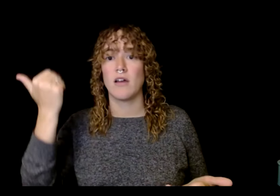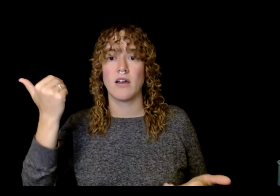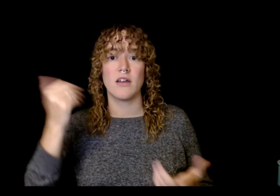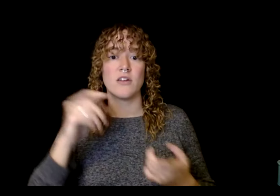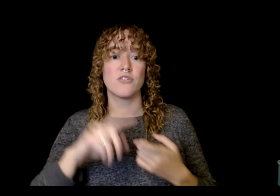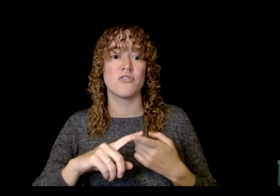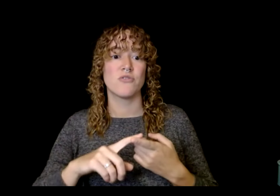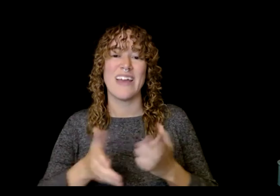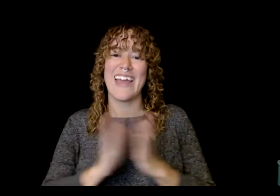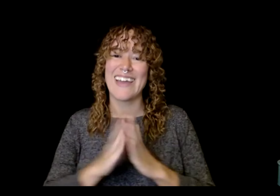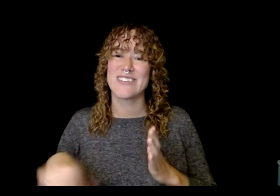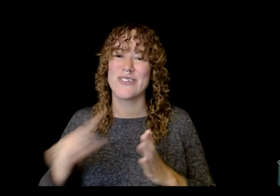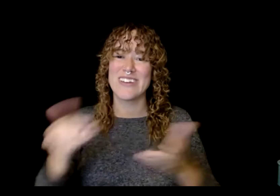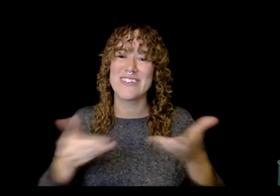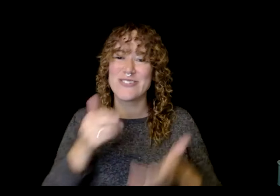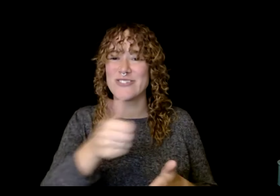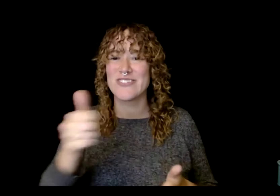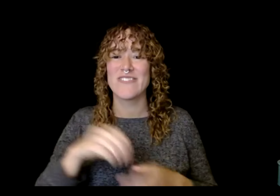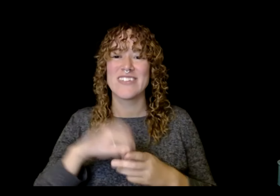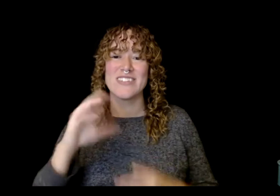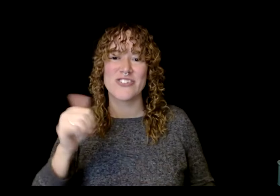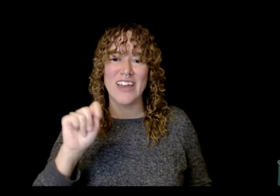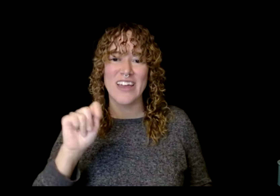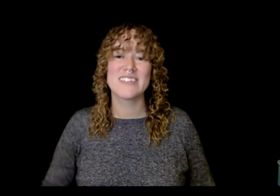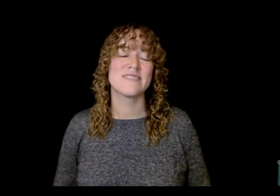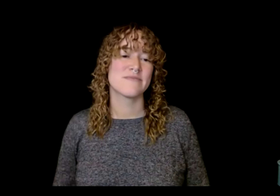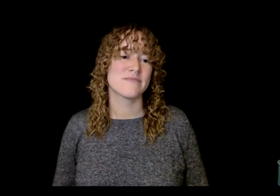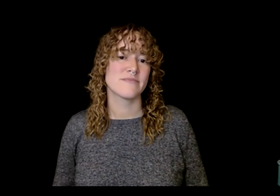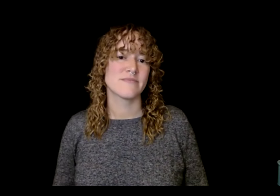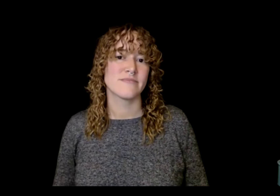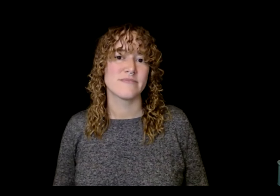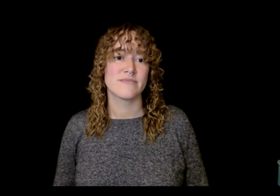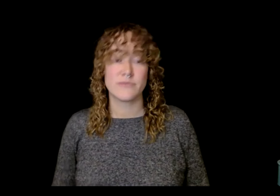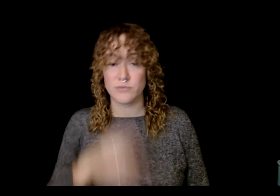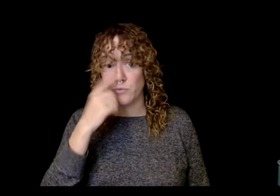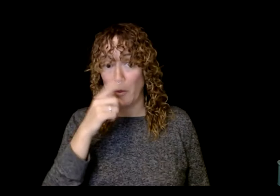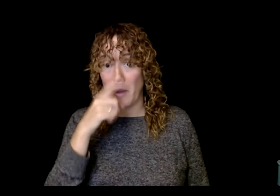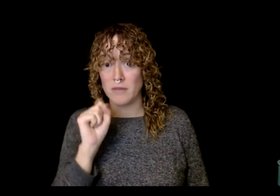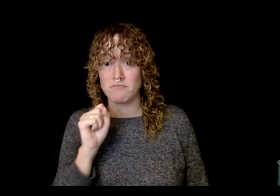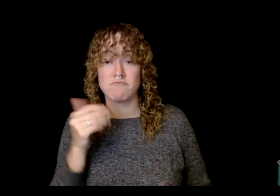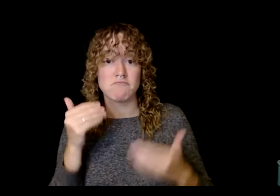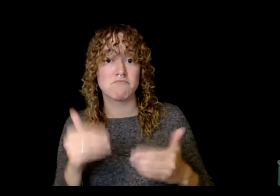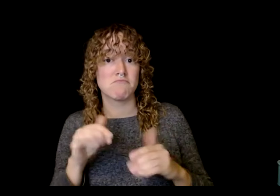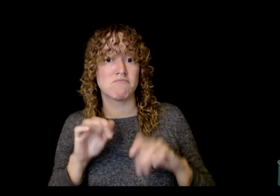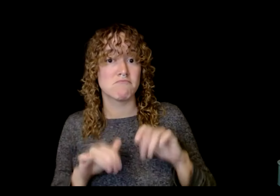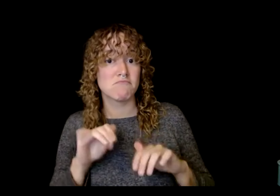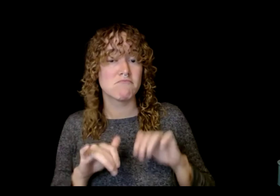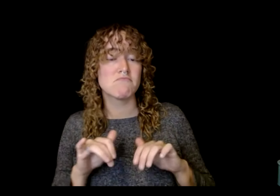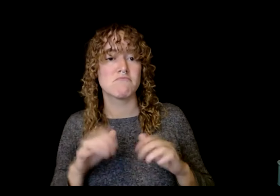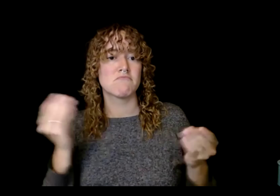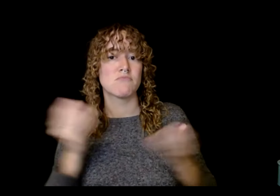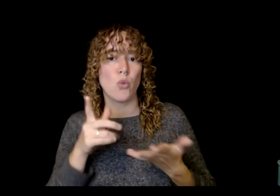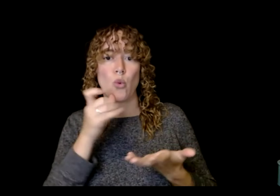everyone to introduce themselves in the chat. So if you could take a moment to do